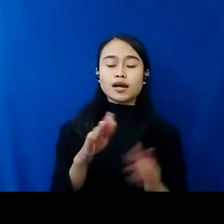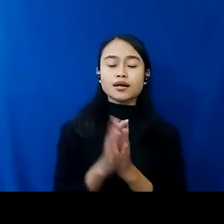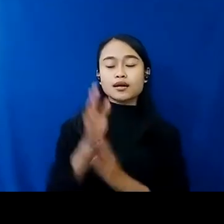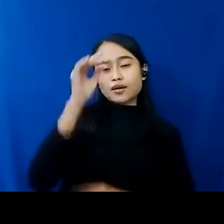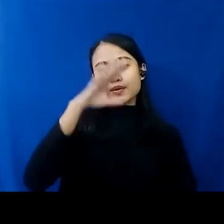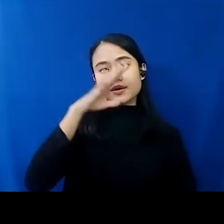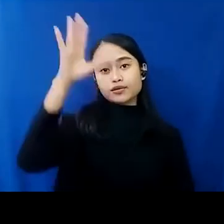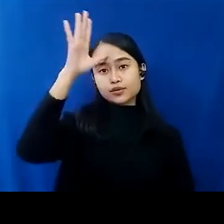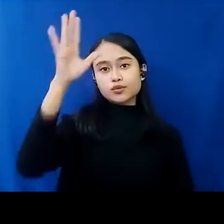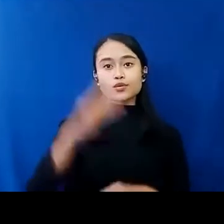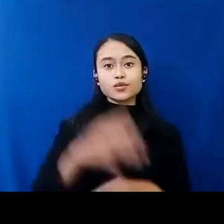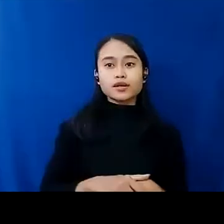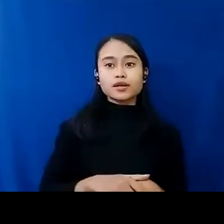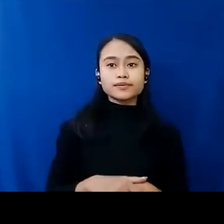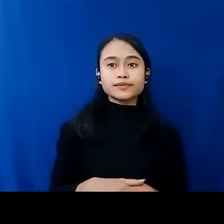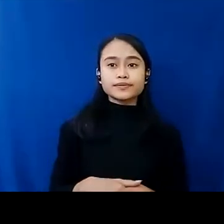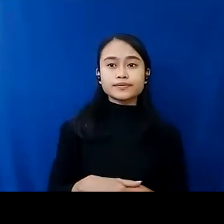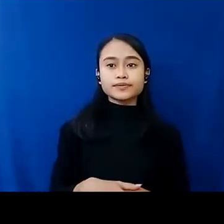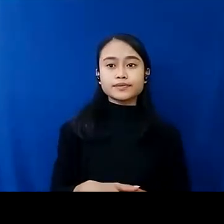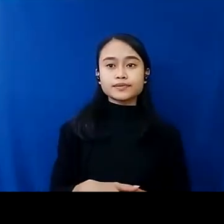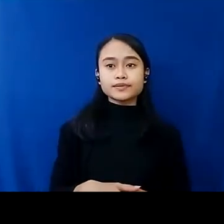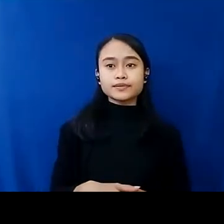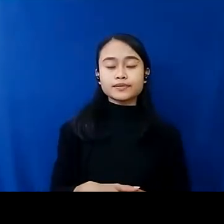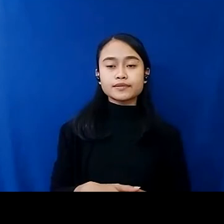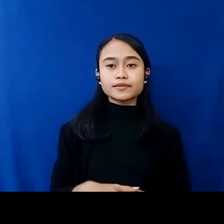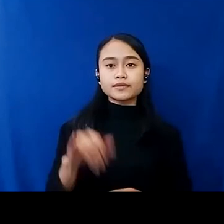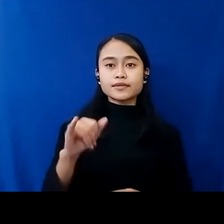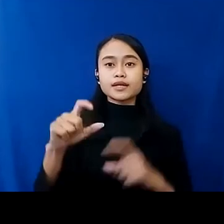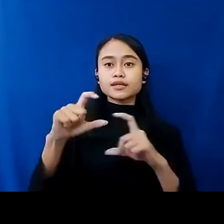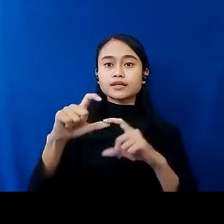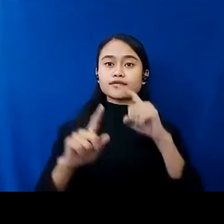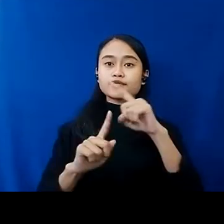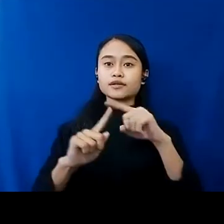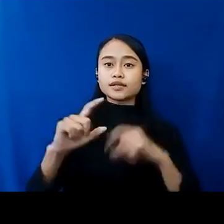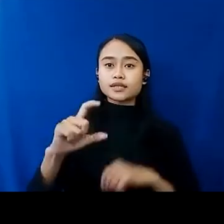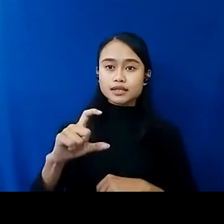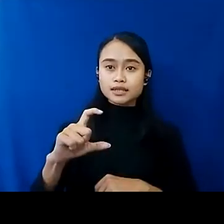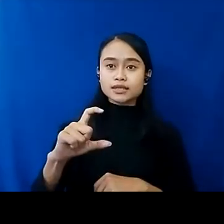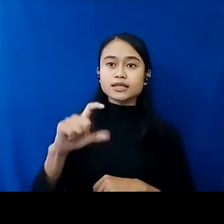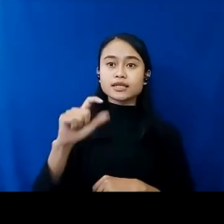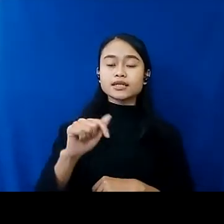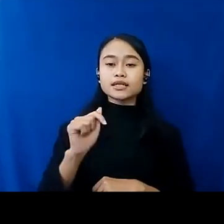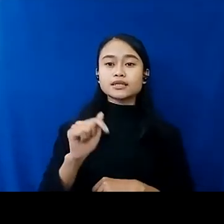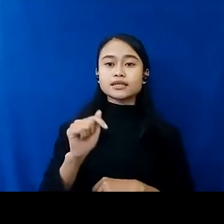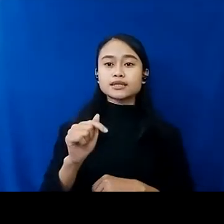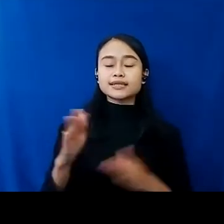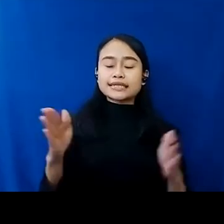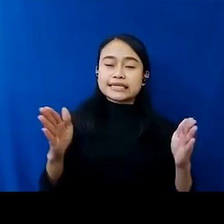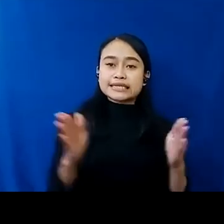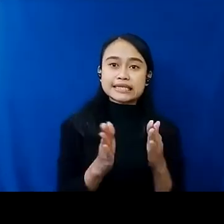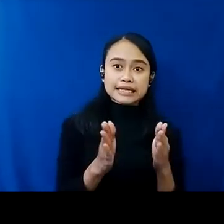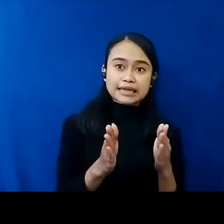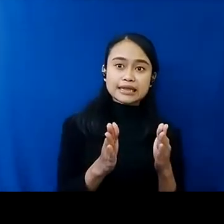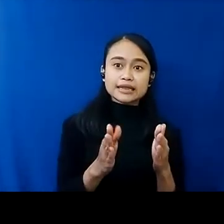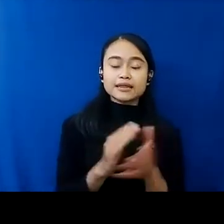That Save The Children Is Really Strict About And We're Really Good At Is Having Safeguarding Policies And Principles So